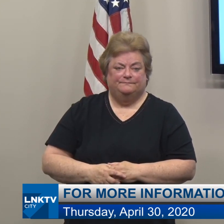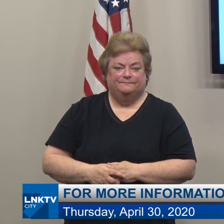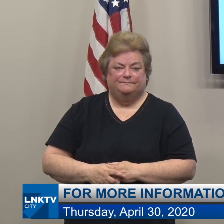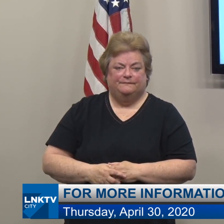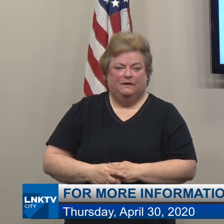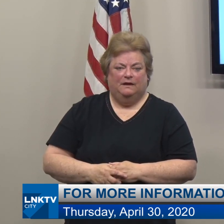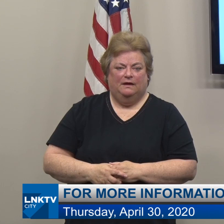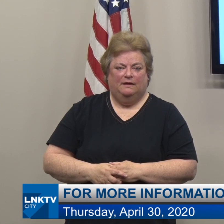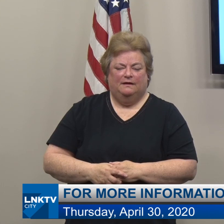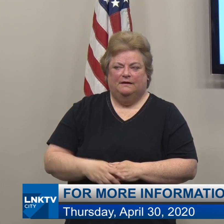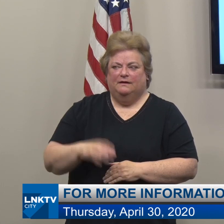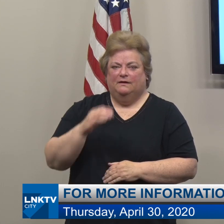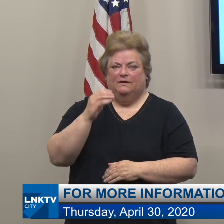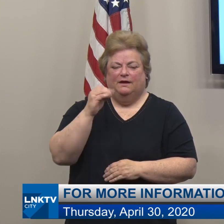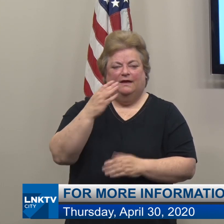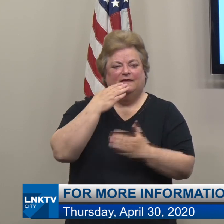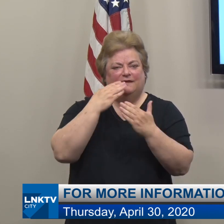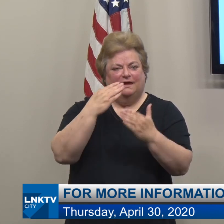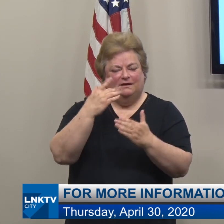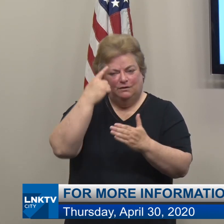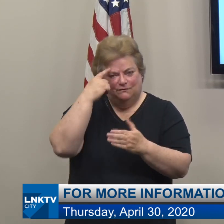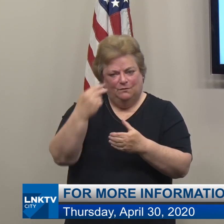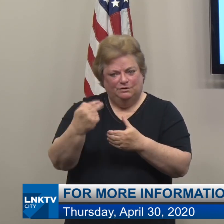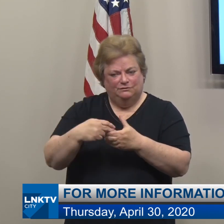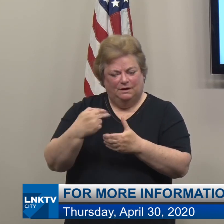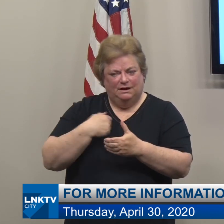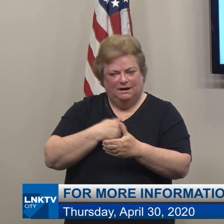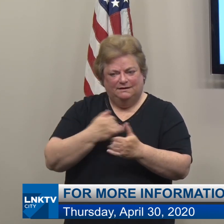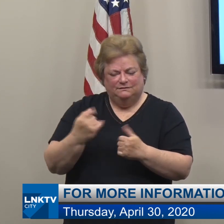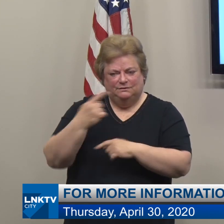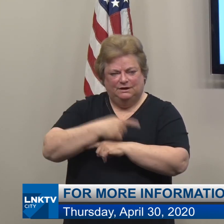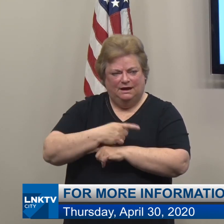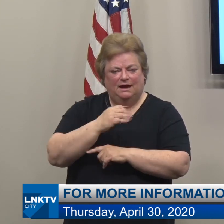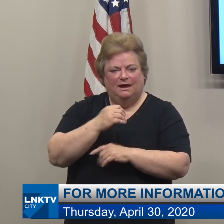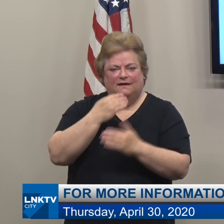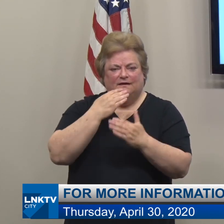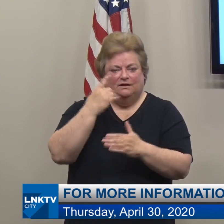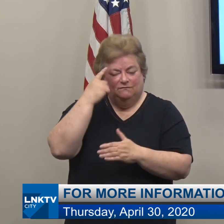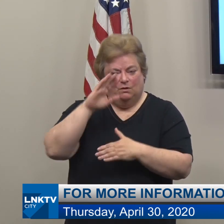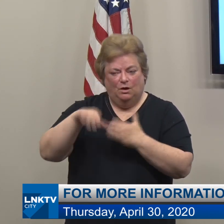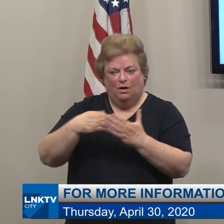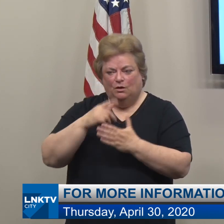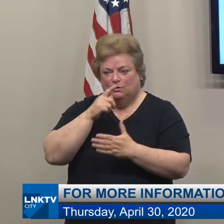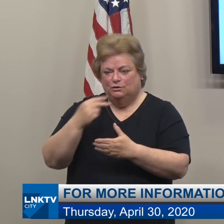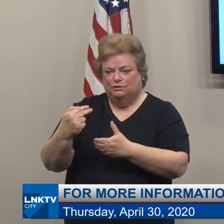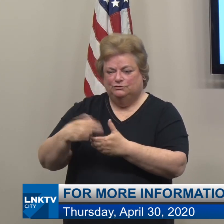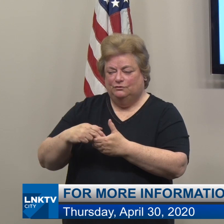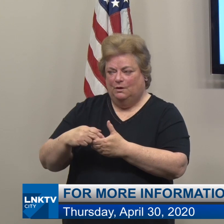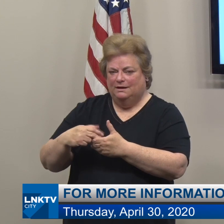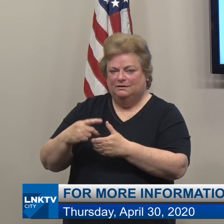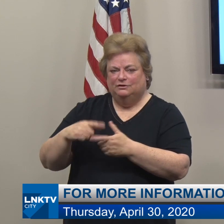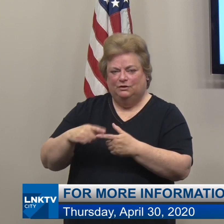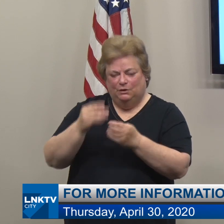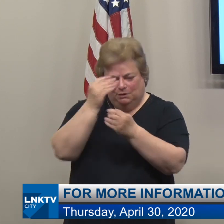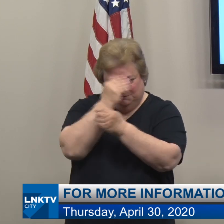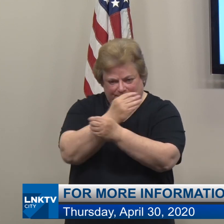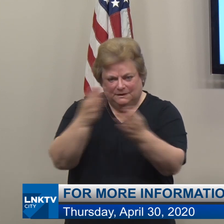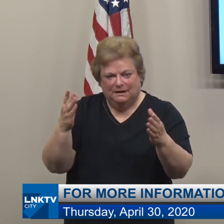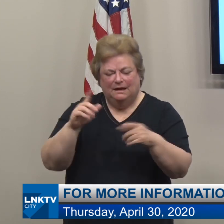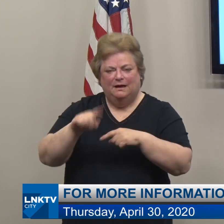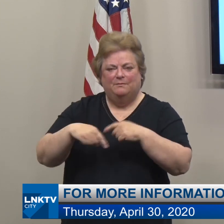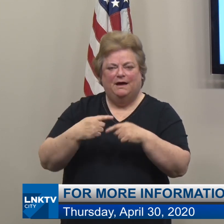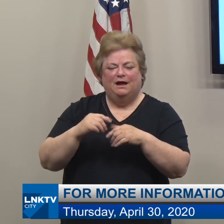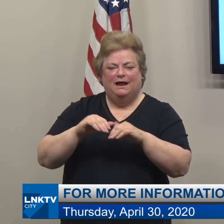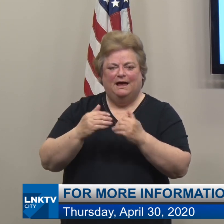All right, well, thank you so much for tuning into this community briefing, and thank you to all who joined us to help get out the word about how to keep